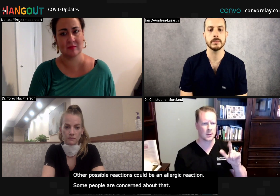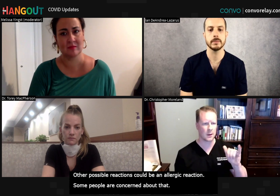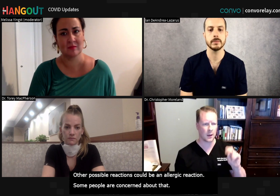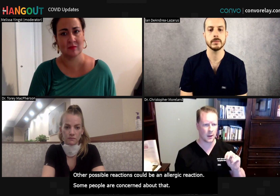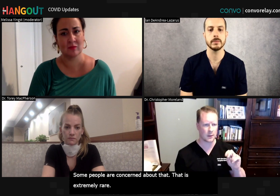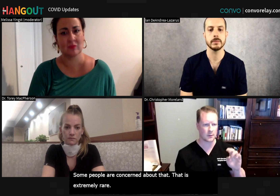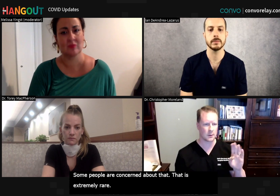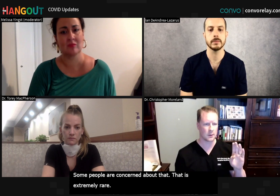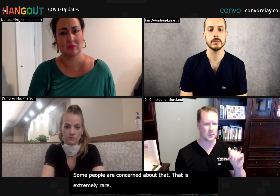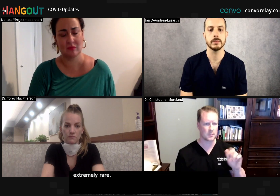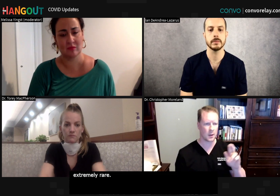worried about